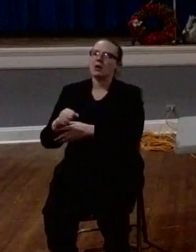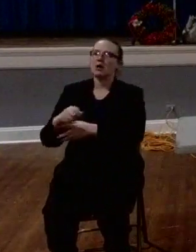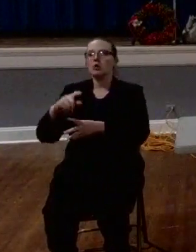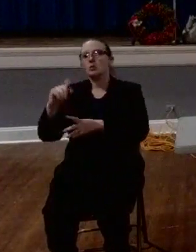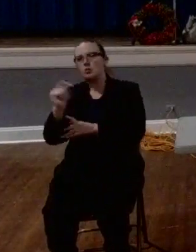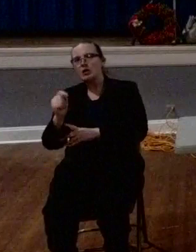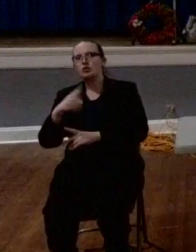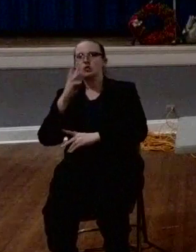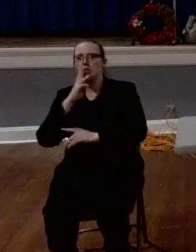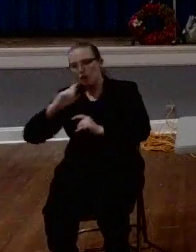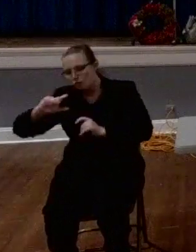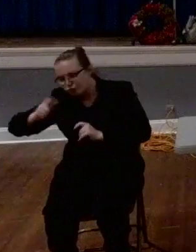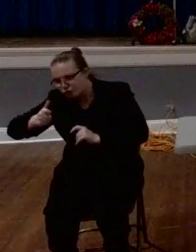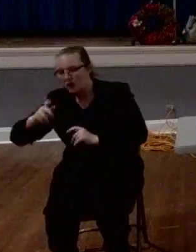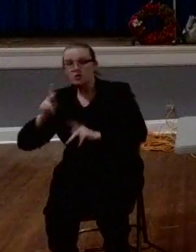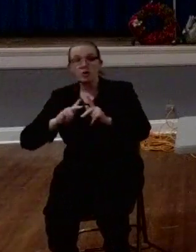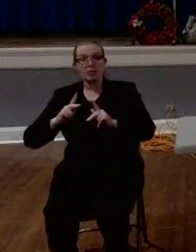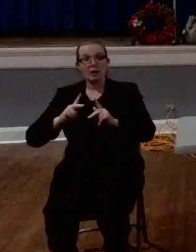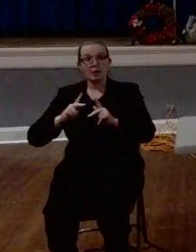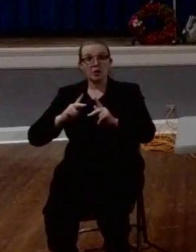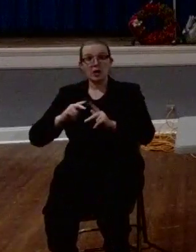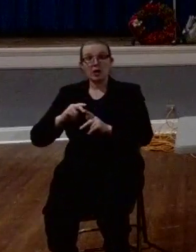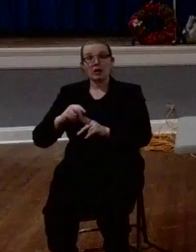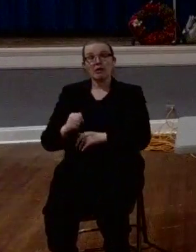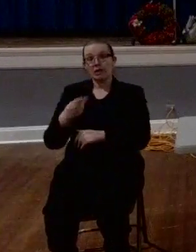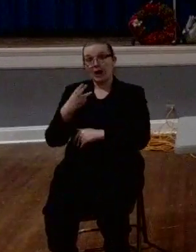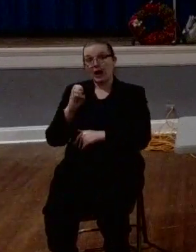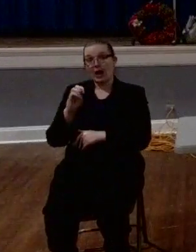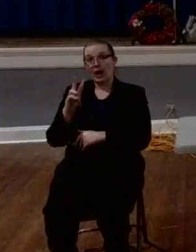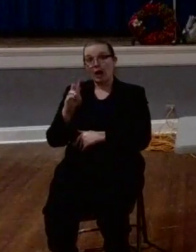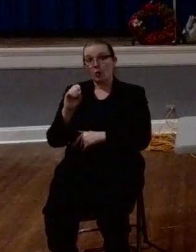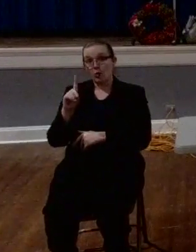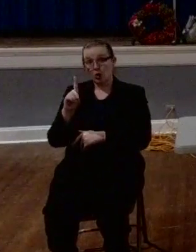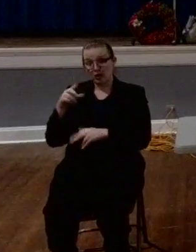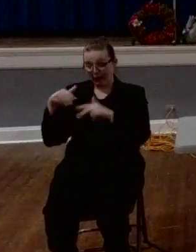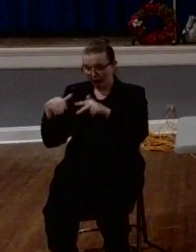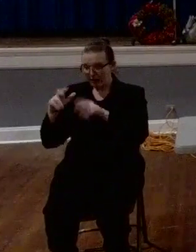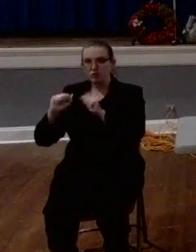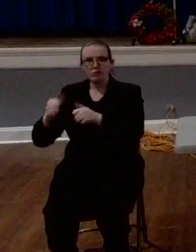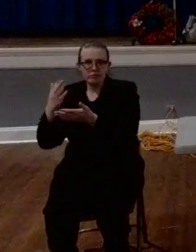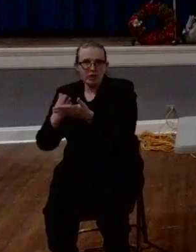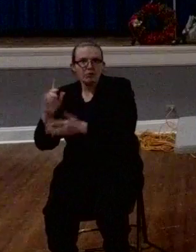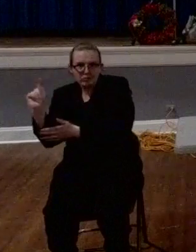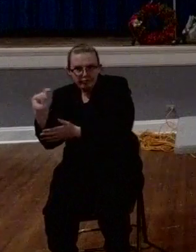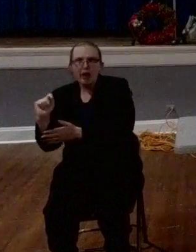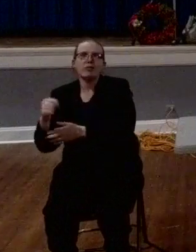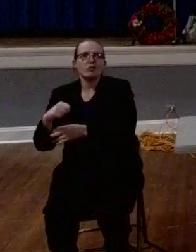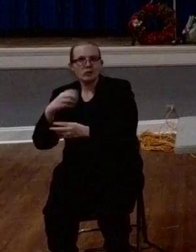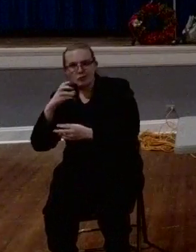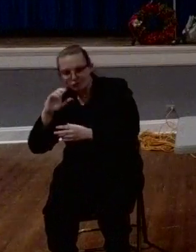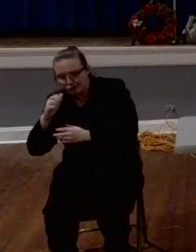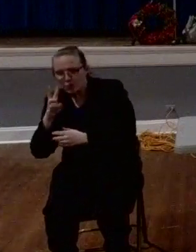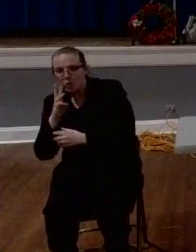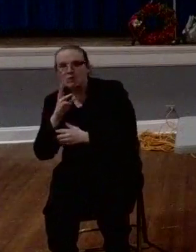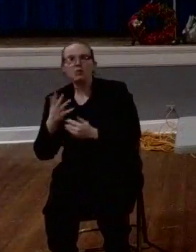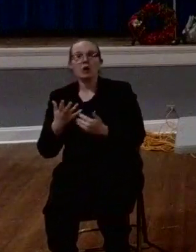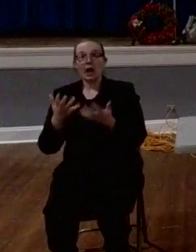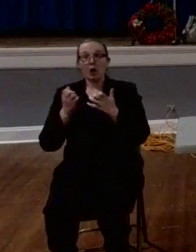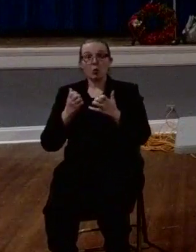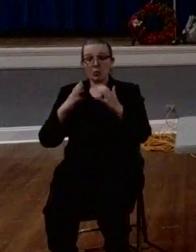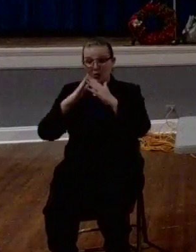fountains so that the people who are on the Howard Peak hike and bike would be able to have that. We also wanted the pavilion so that